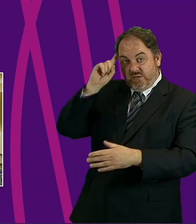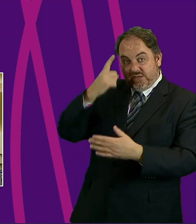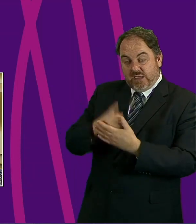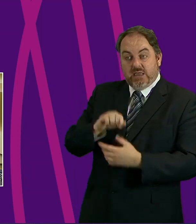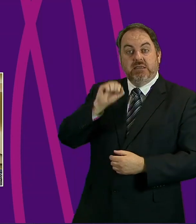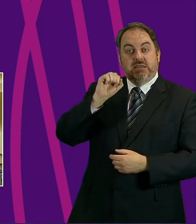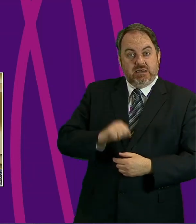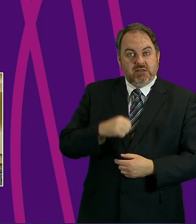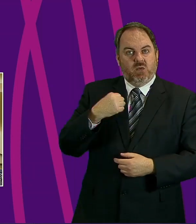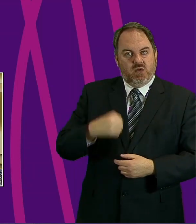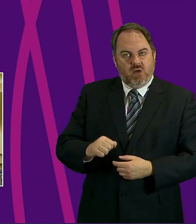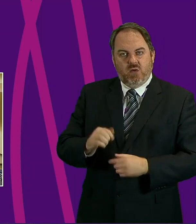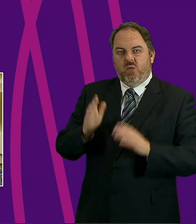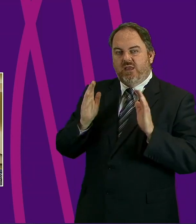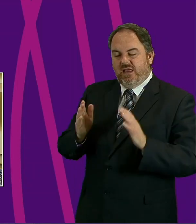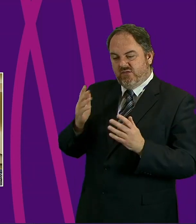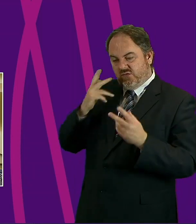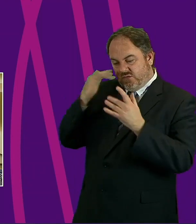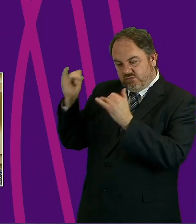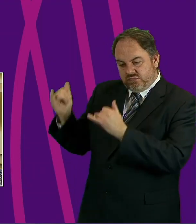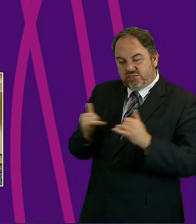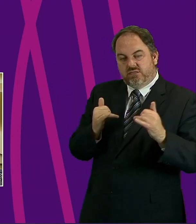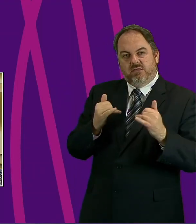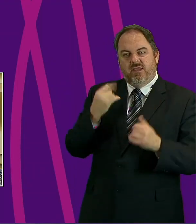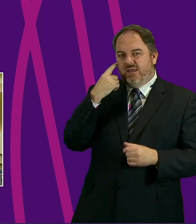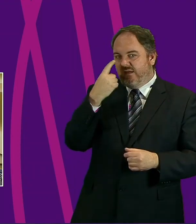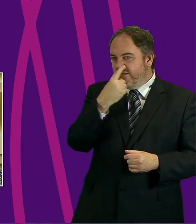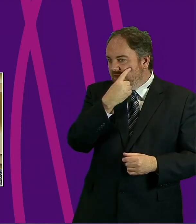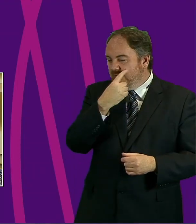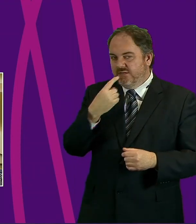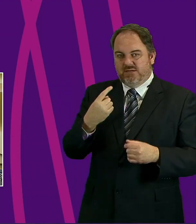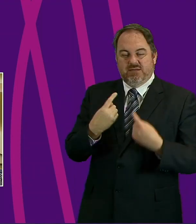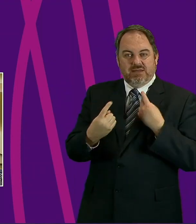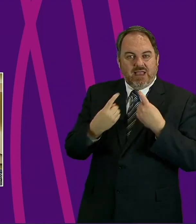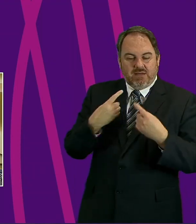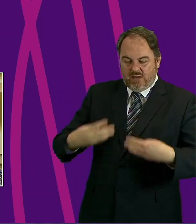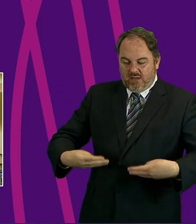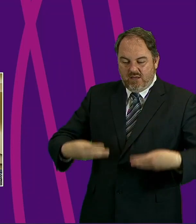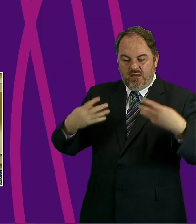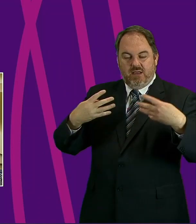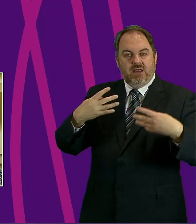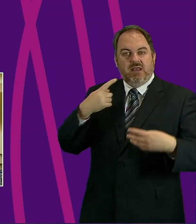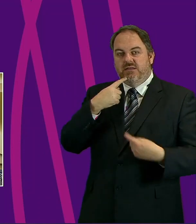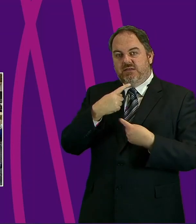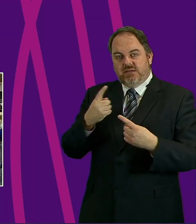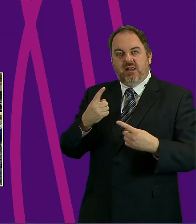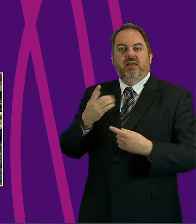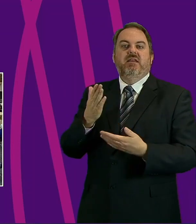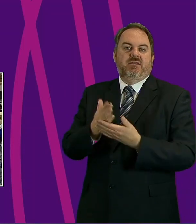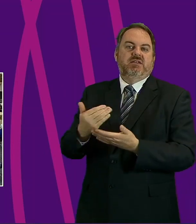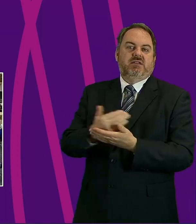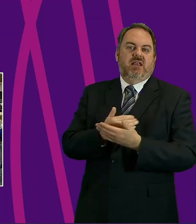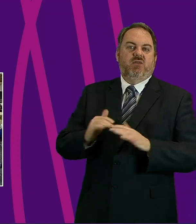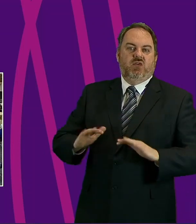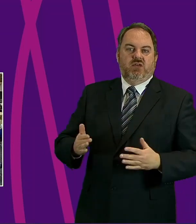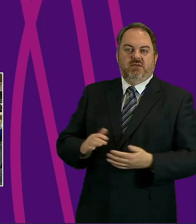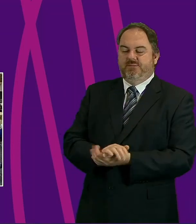relevant factors and move as swiftly as possible, but as carefully and as safely as possible as well. And Jackie